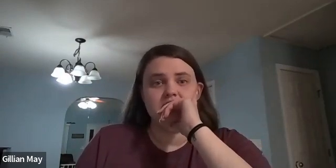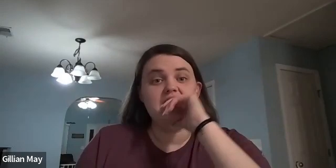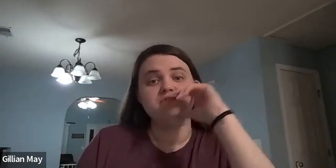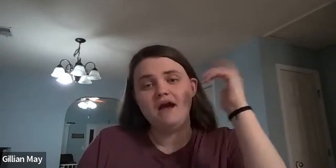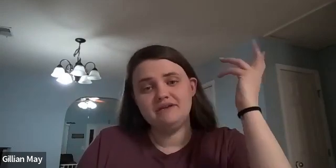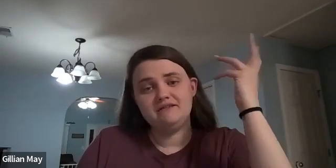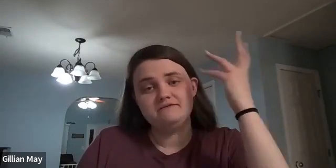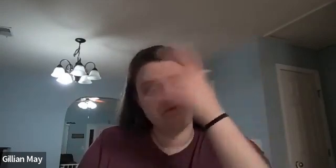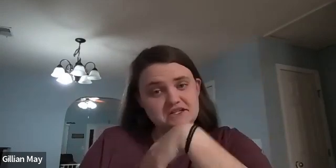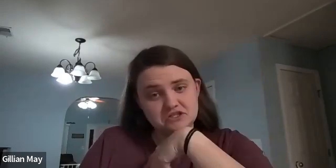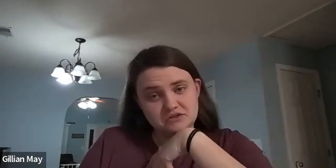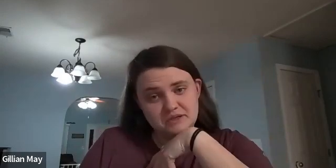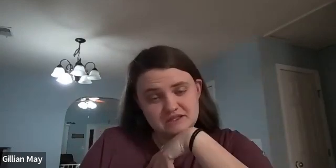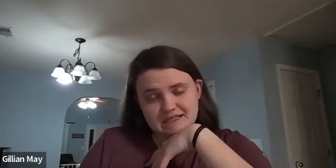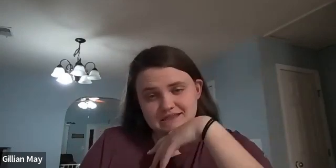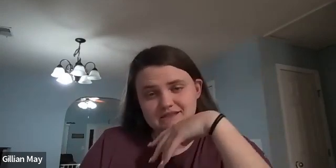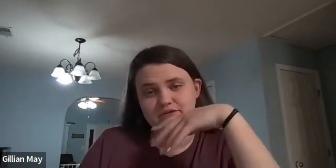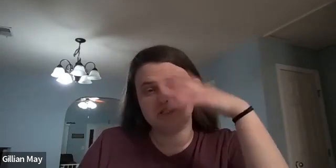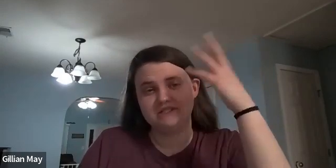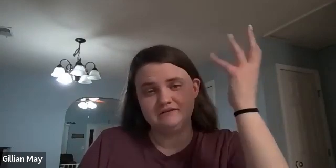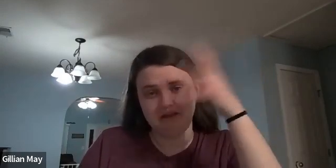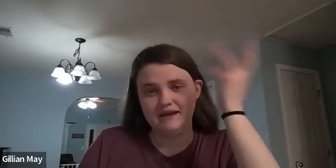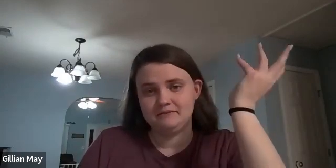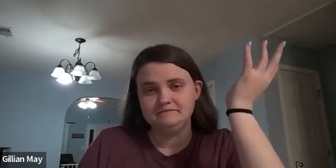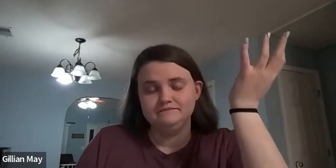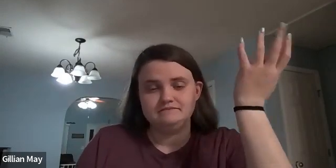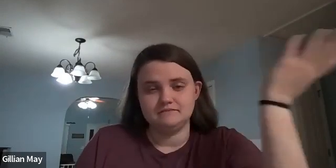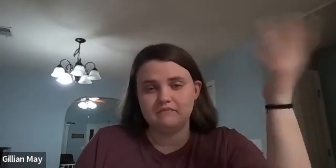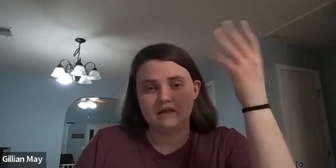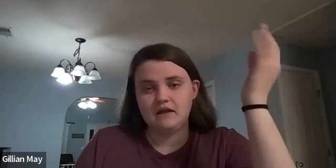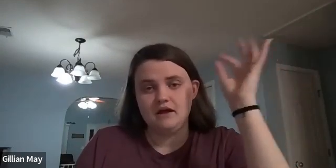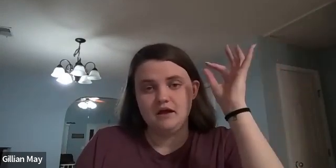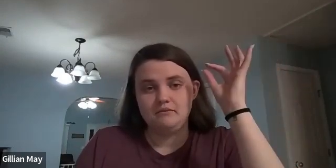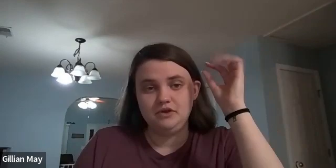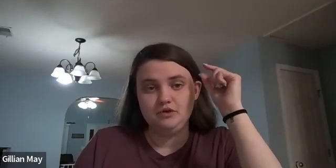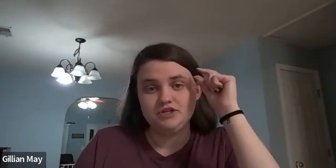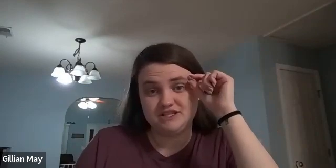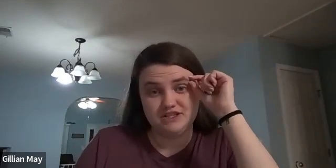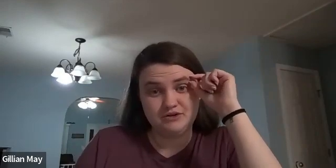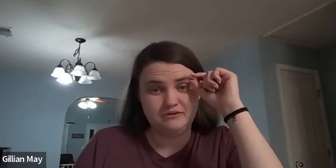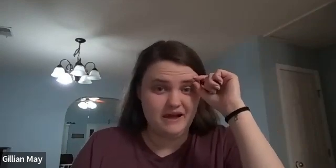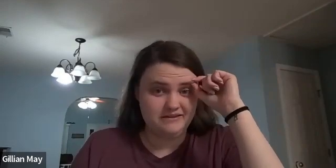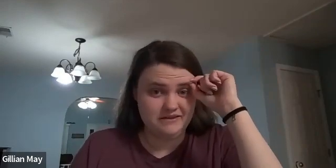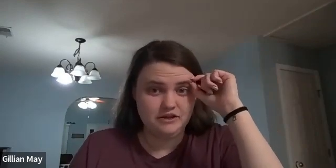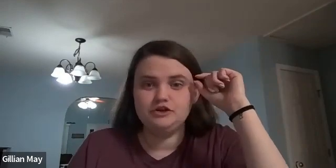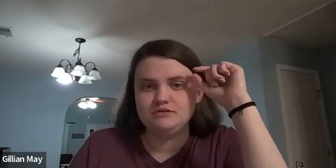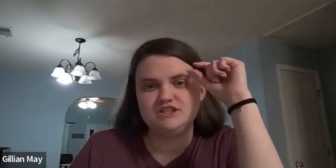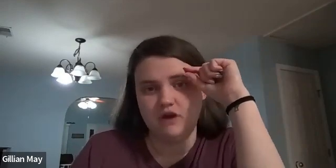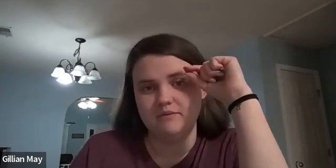If you have any facial piercings, which like, you would just do like, you would describe them kind